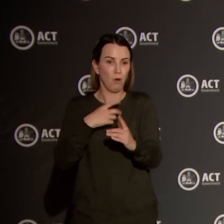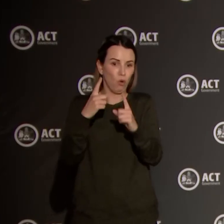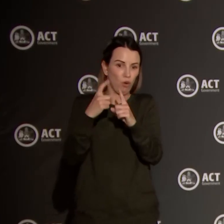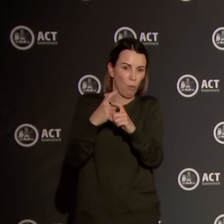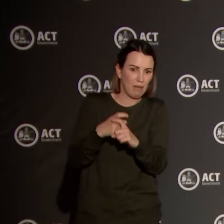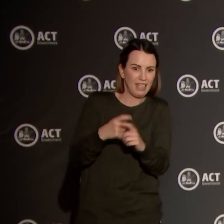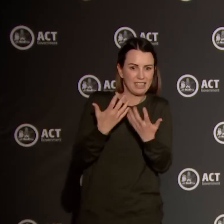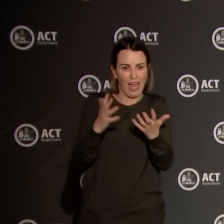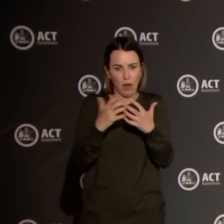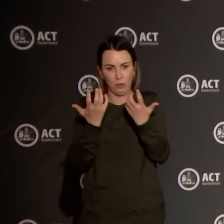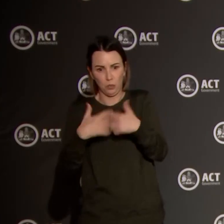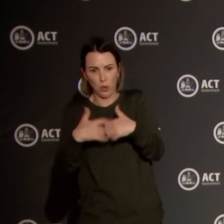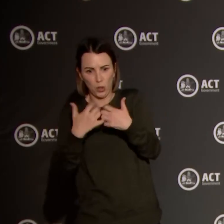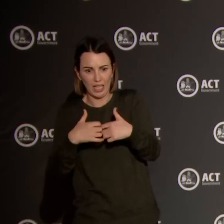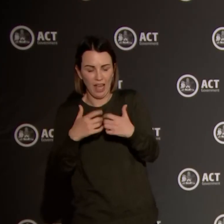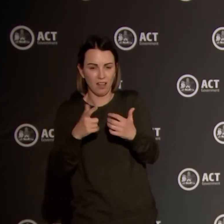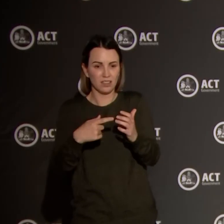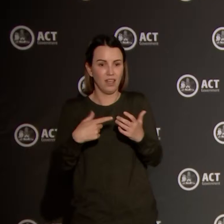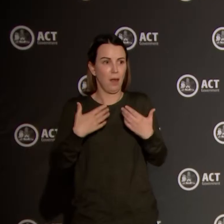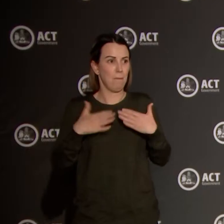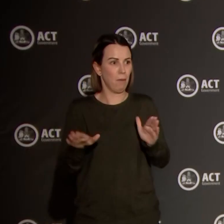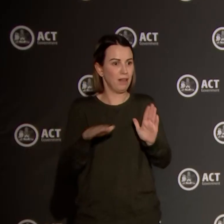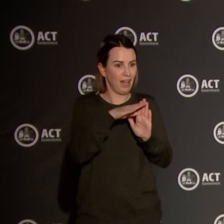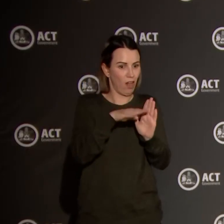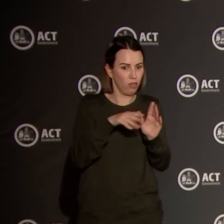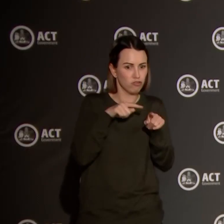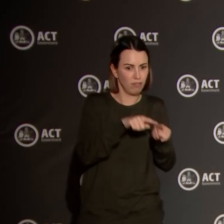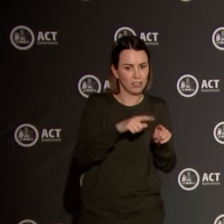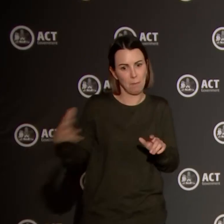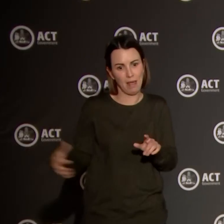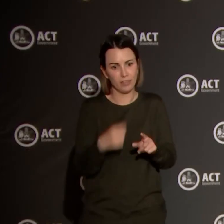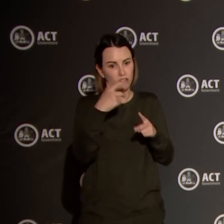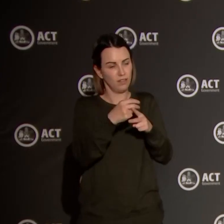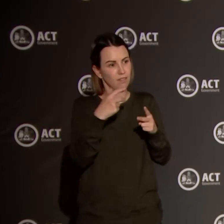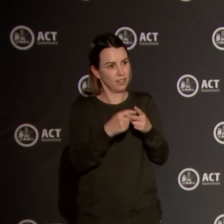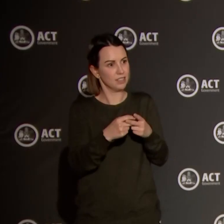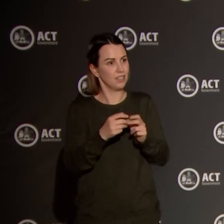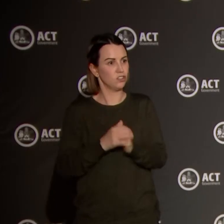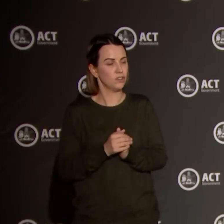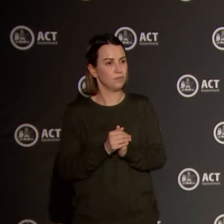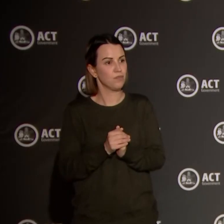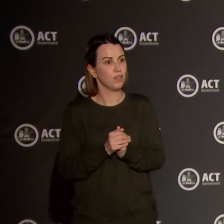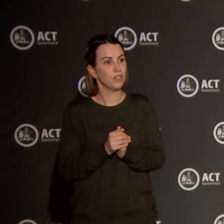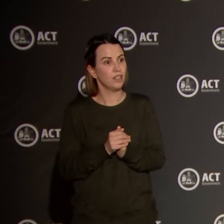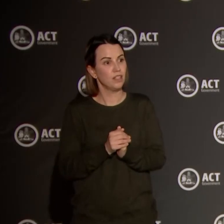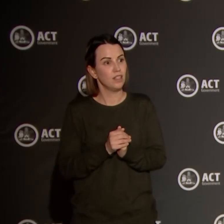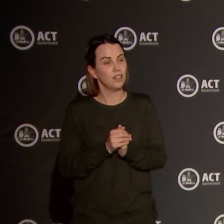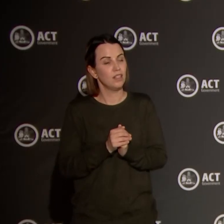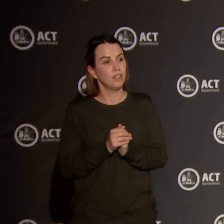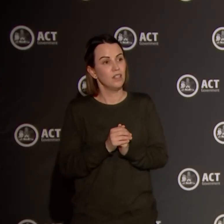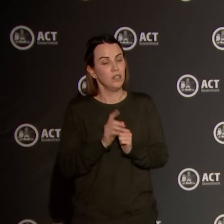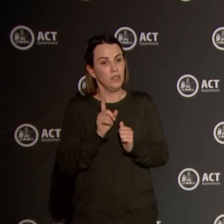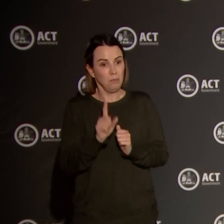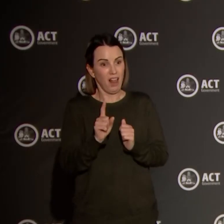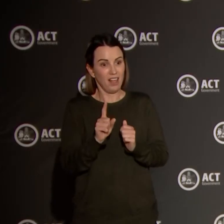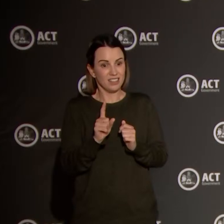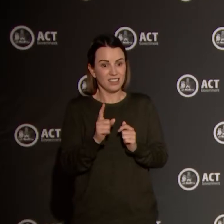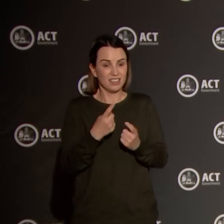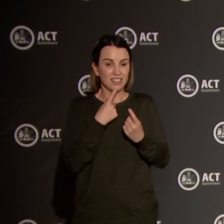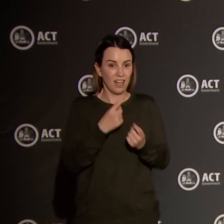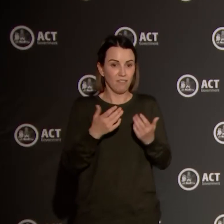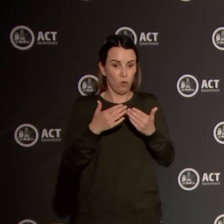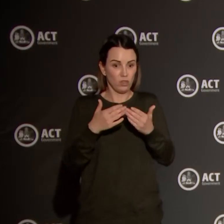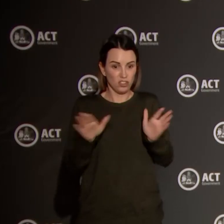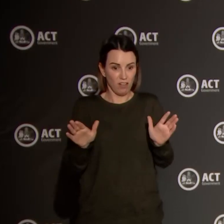in terms of how we craft a public health direction. And I would just also say that in terms of general practice or any